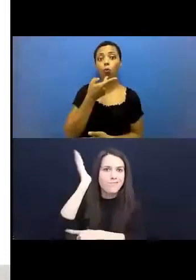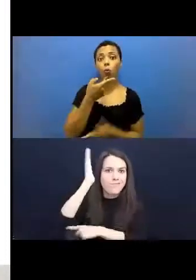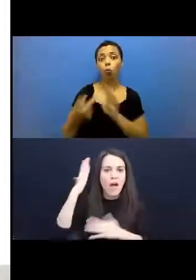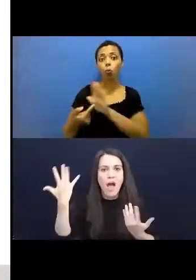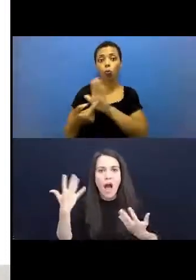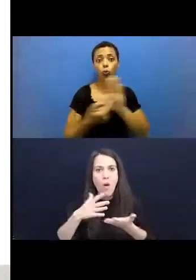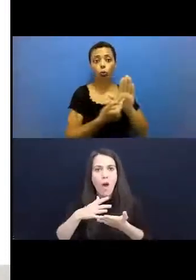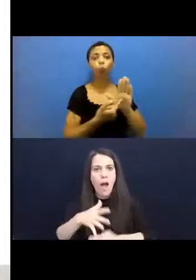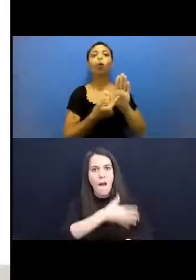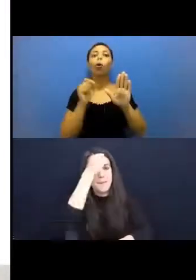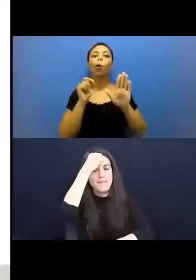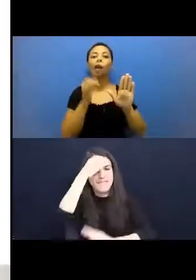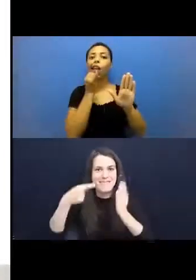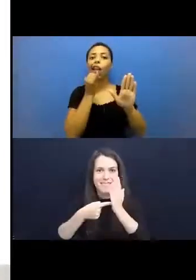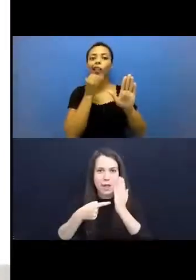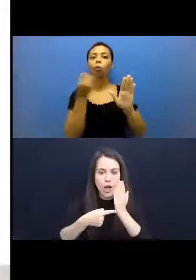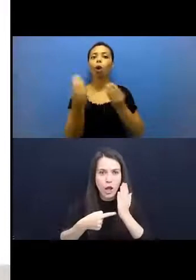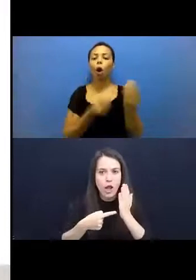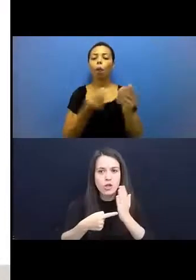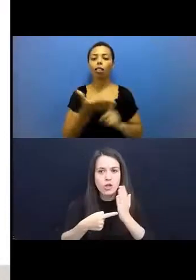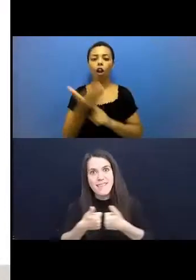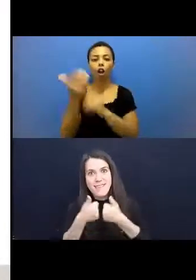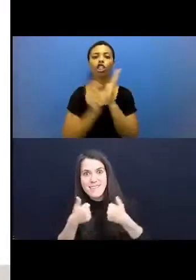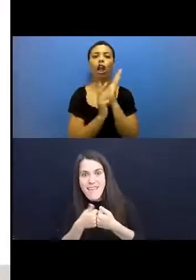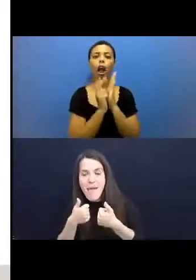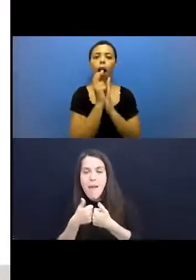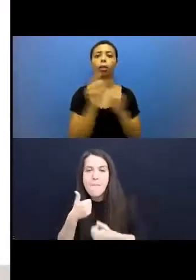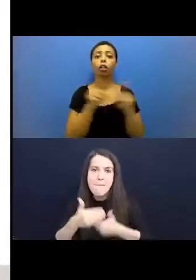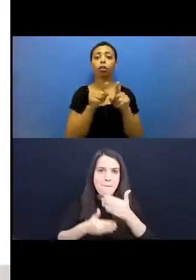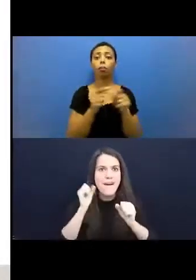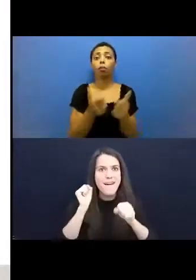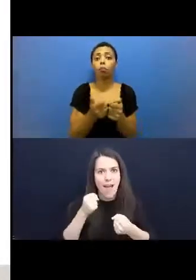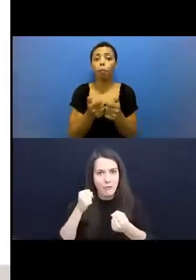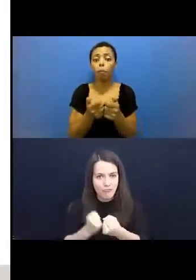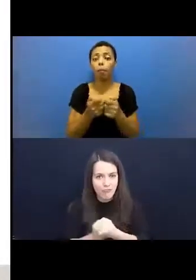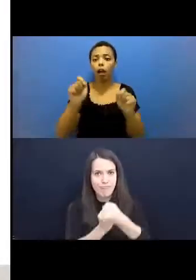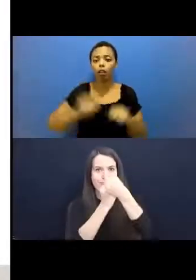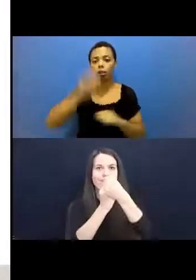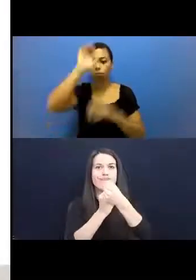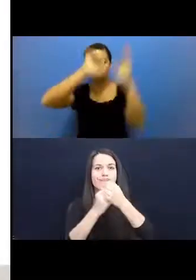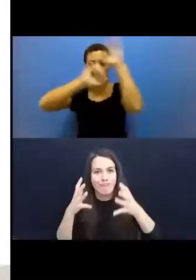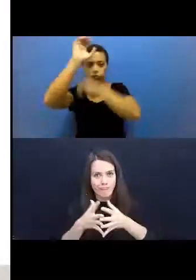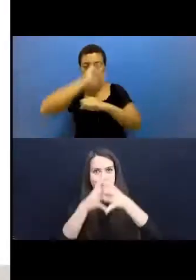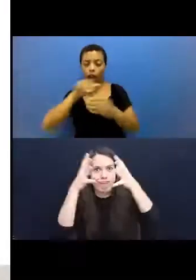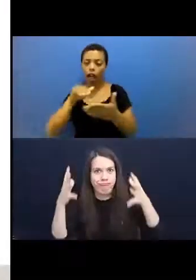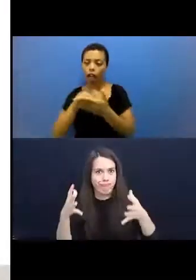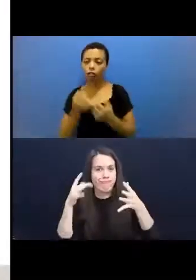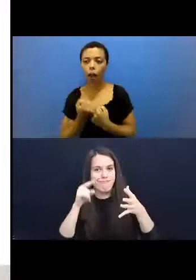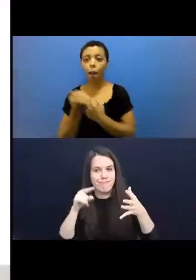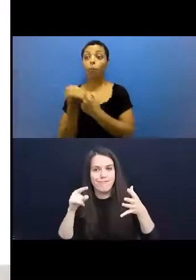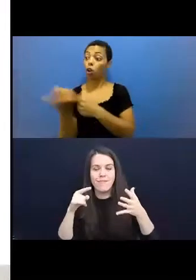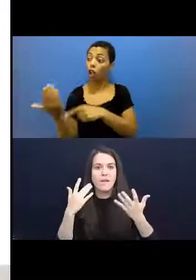technology and gamification elements can be used to support and enhance, for example,